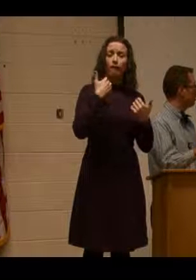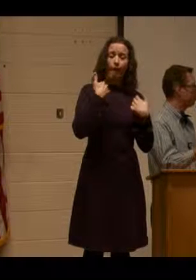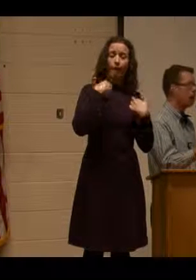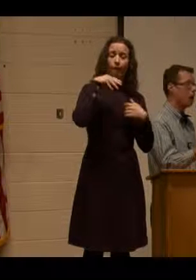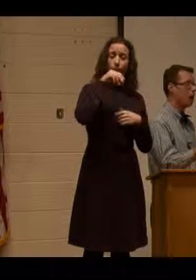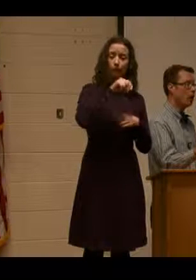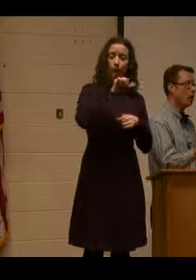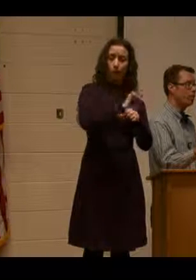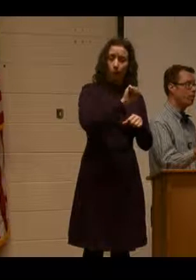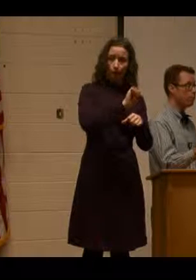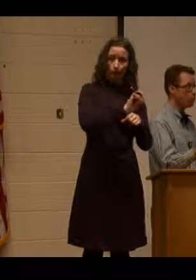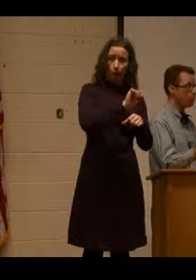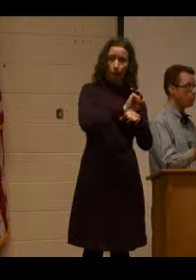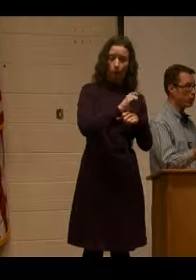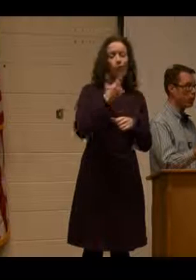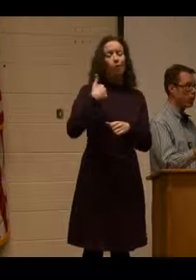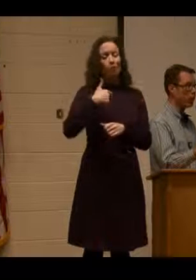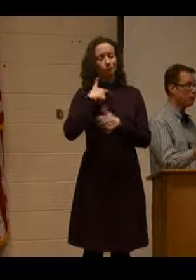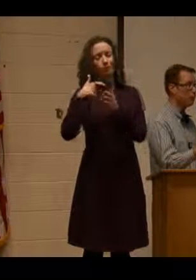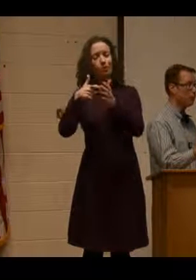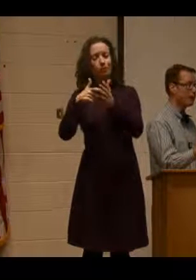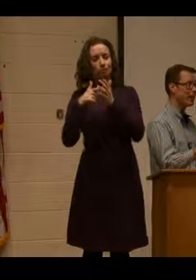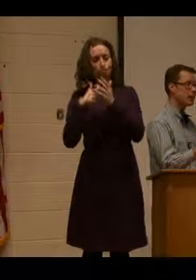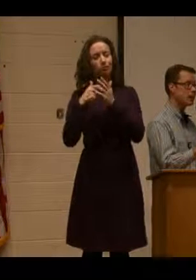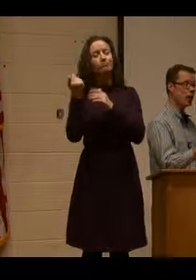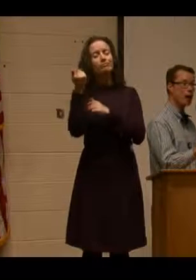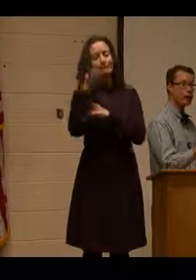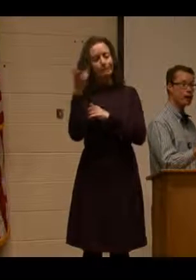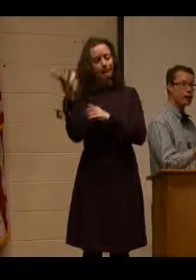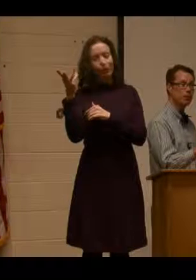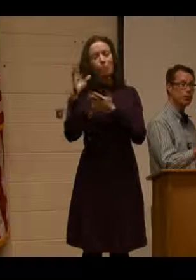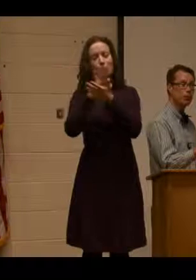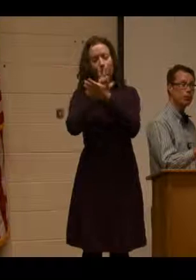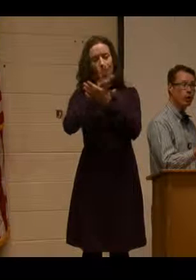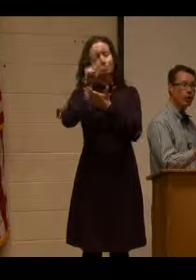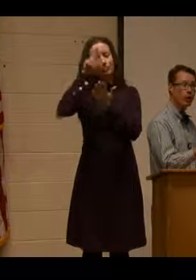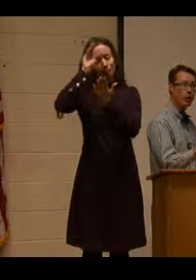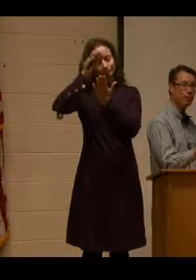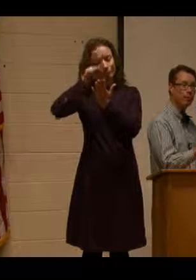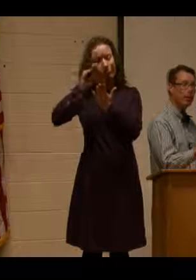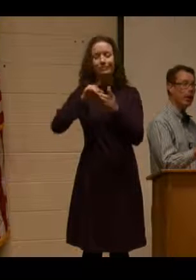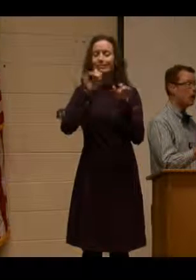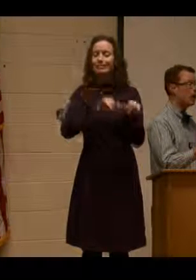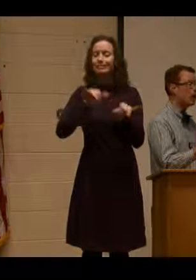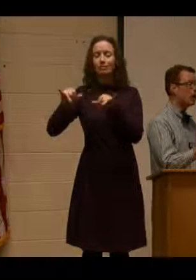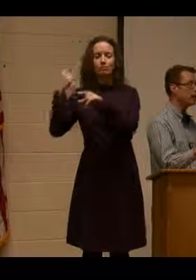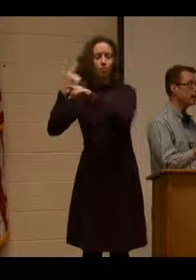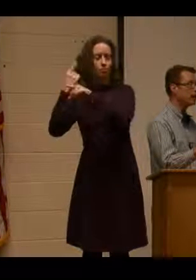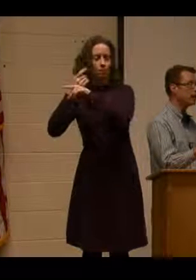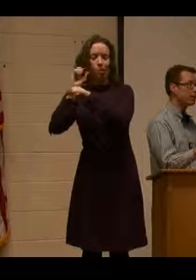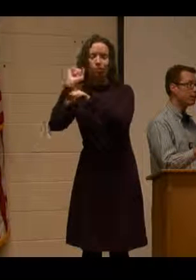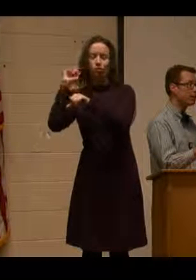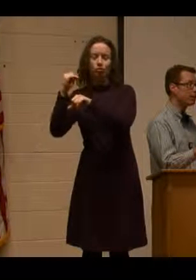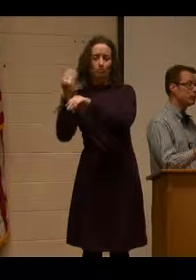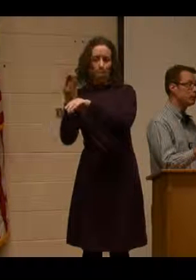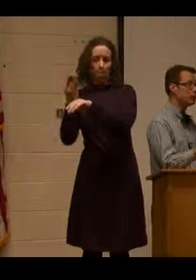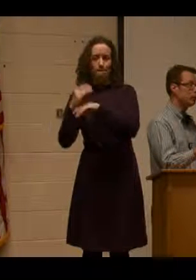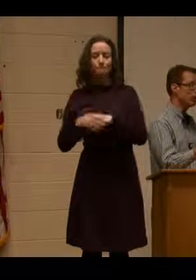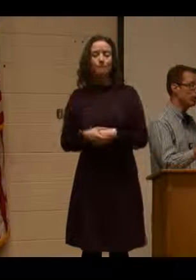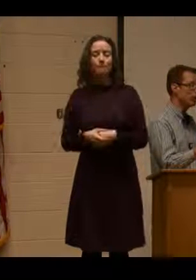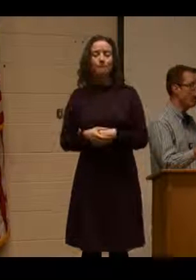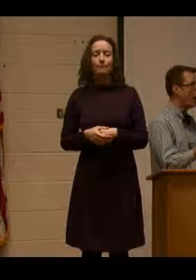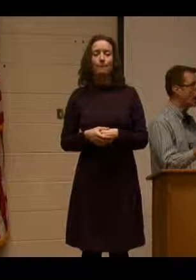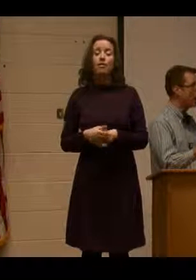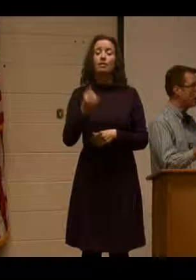paperwork, just like any job placement would require. If your student is currently on the